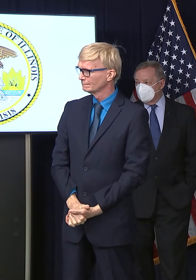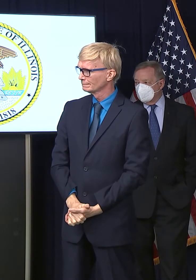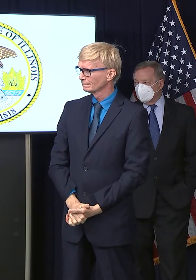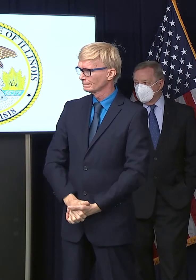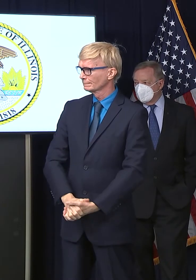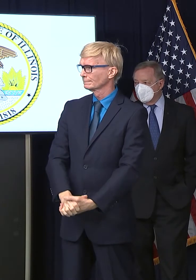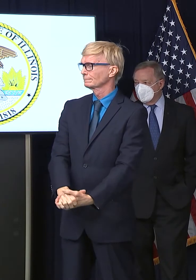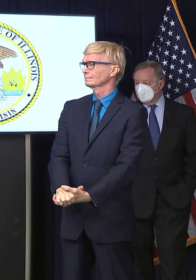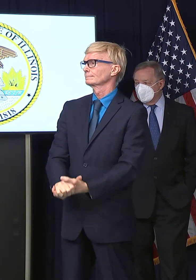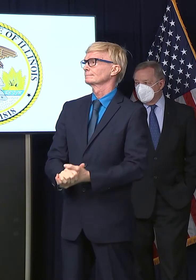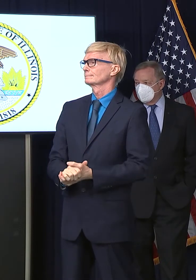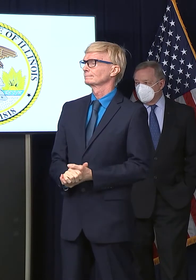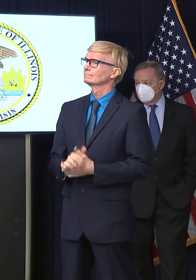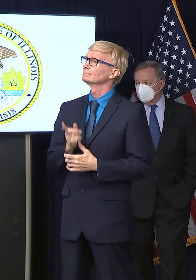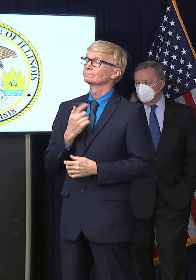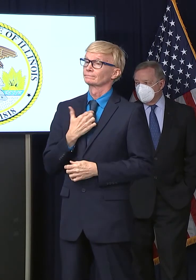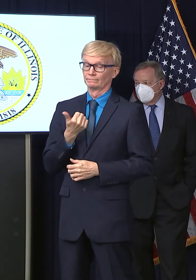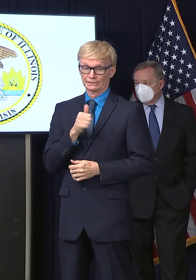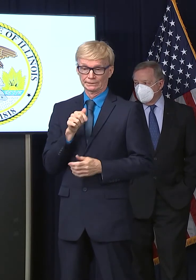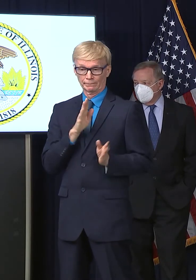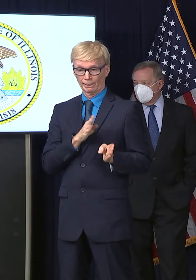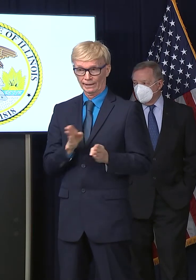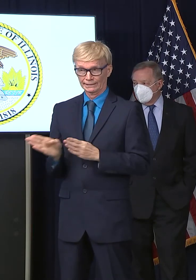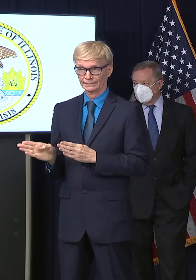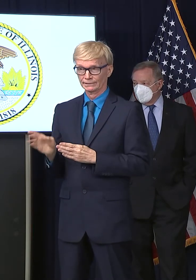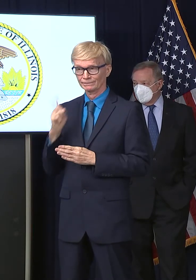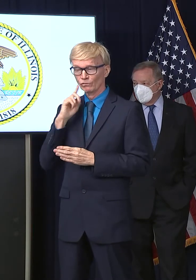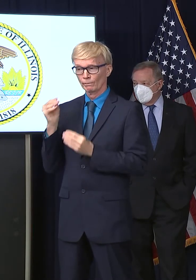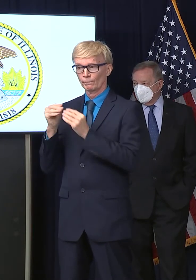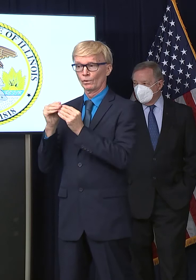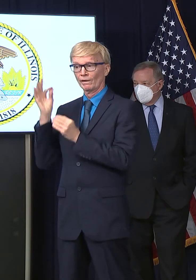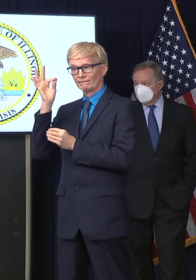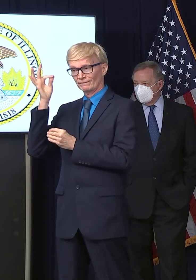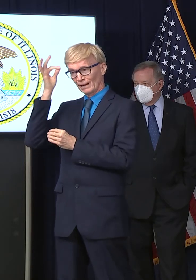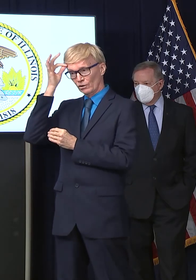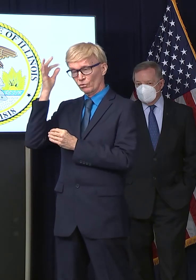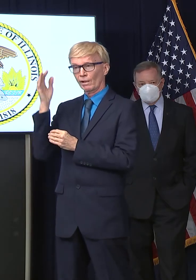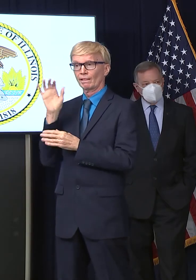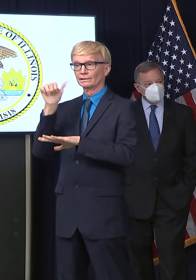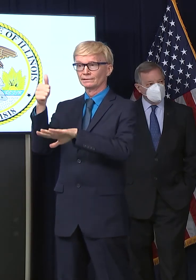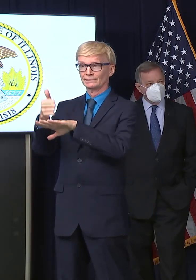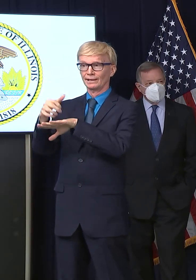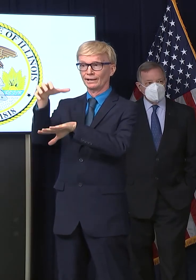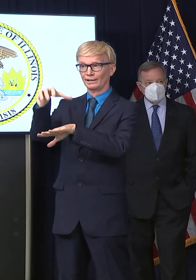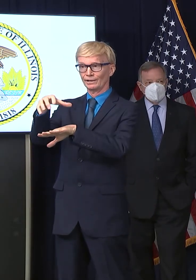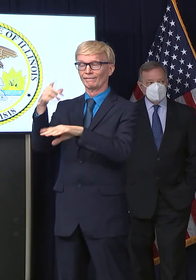Cole at WCIA, are there any plans to have more federally run sites open in central and downstate Illinois?